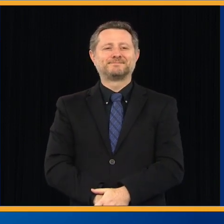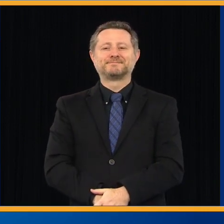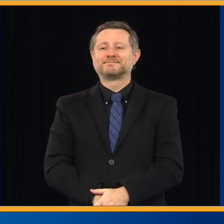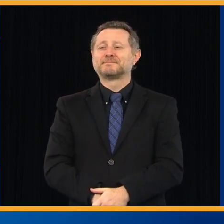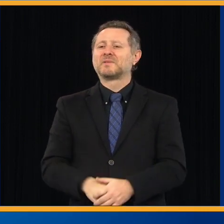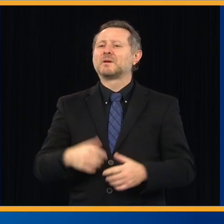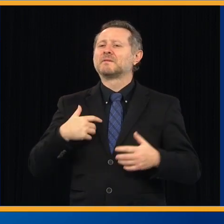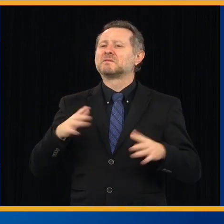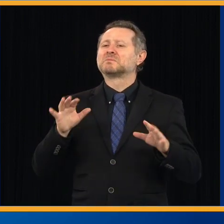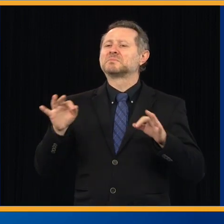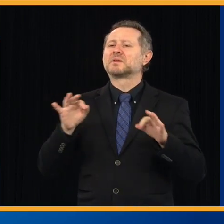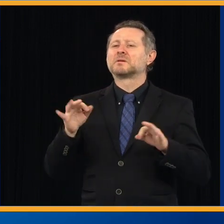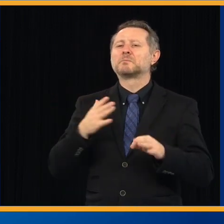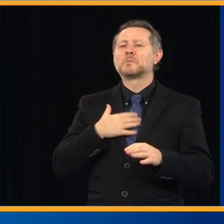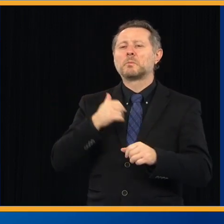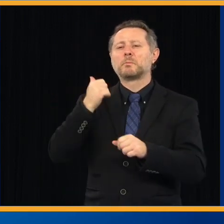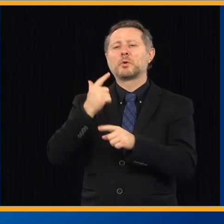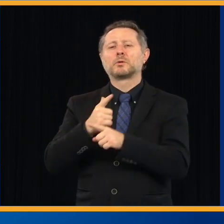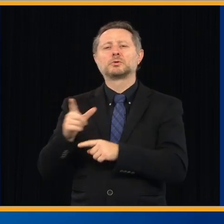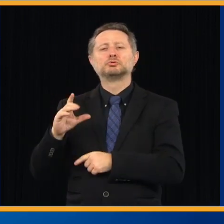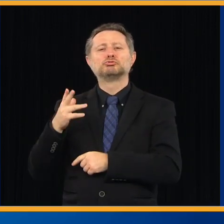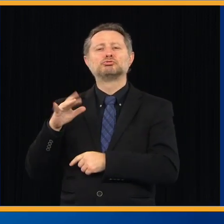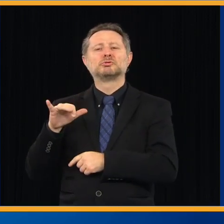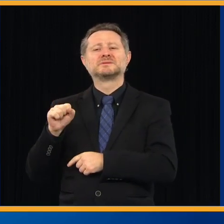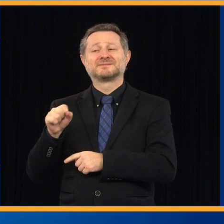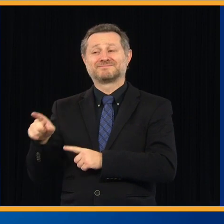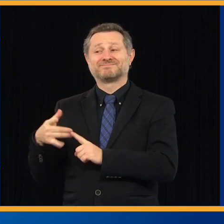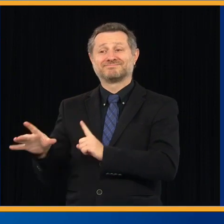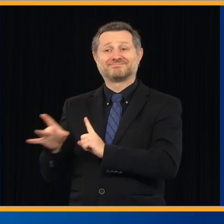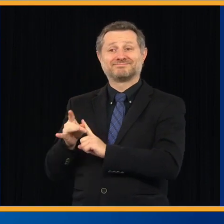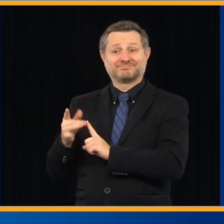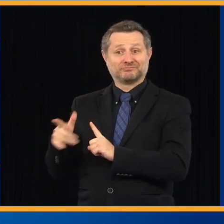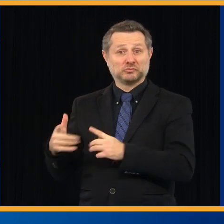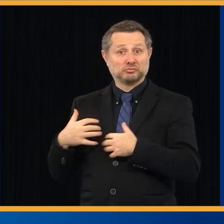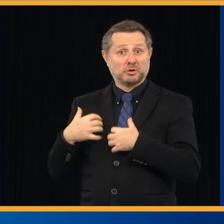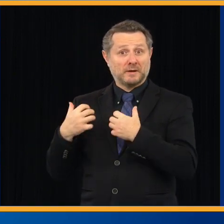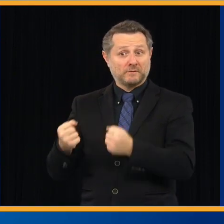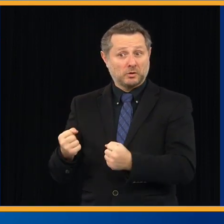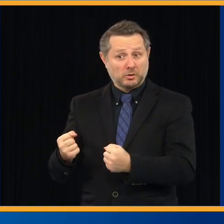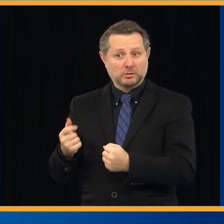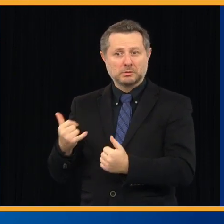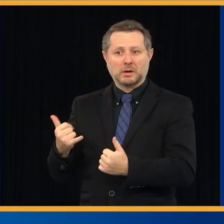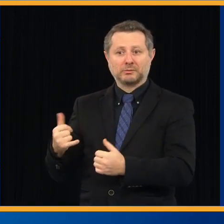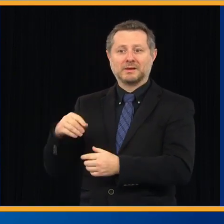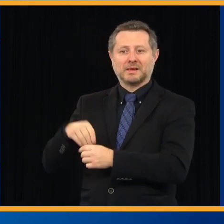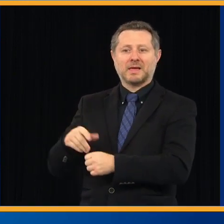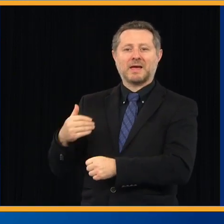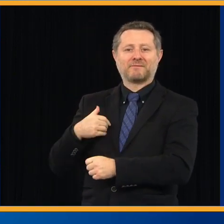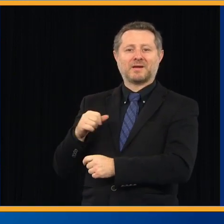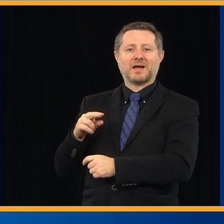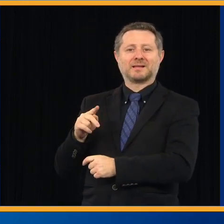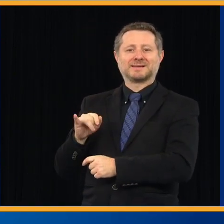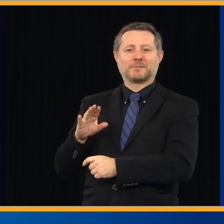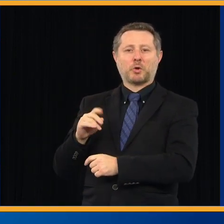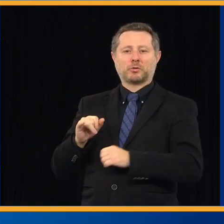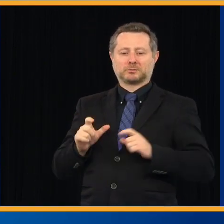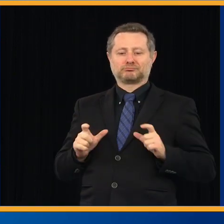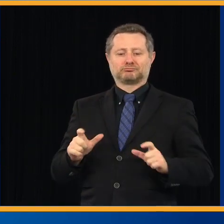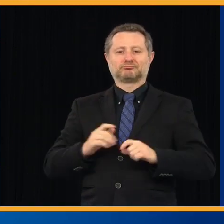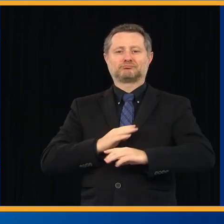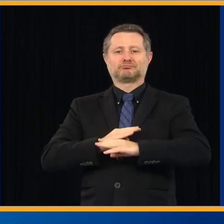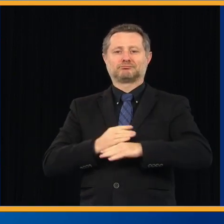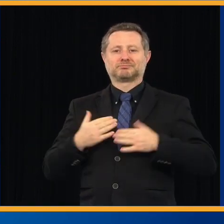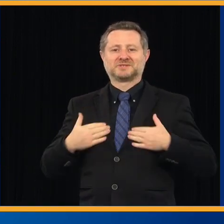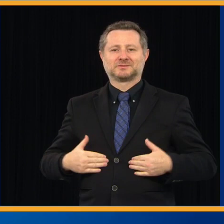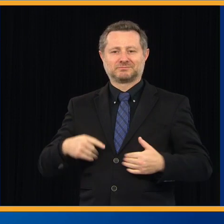brother Chris. He got infected. He now has the antibodies. So if you test him, he tests positive for antibodies.